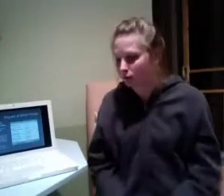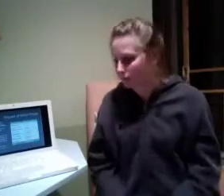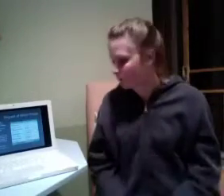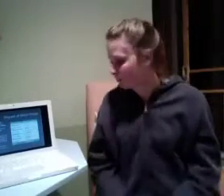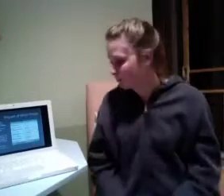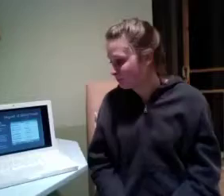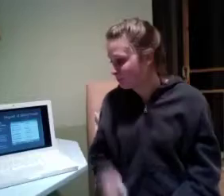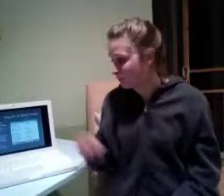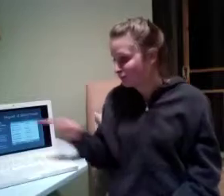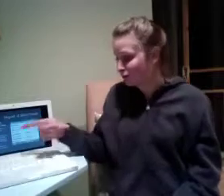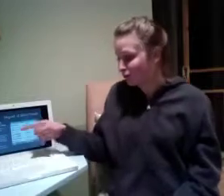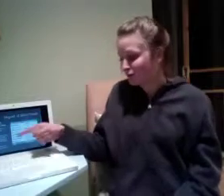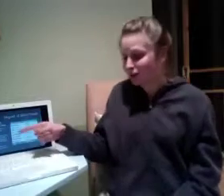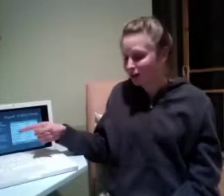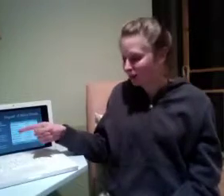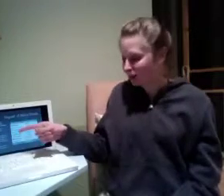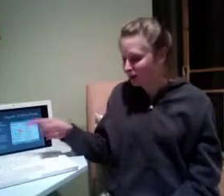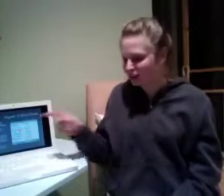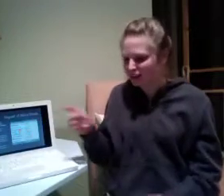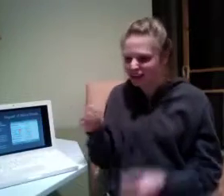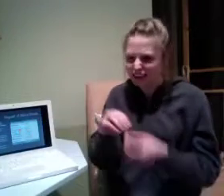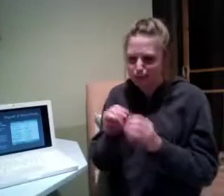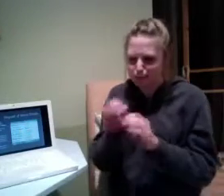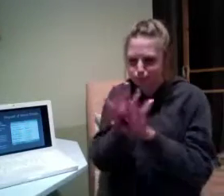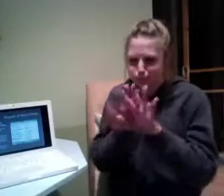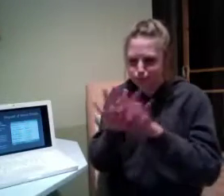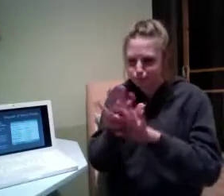million Africans are taken and